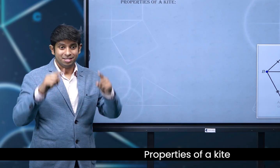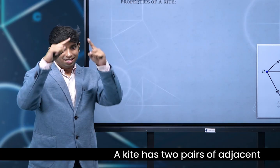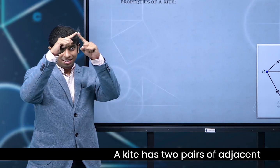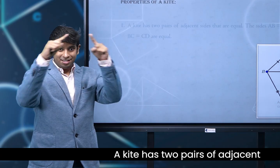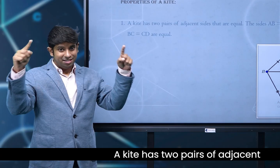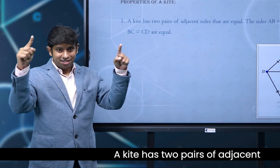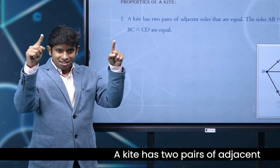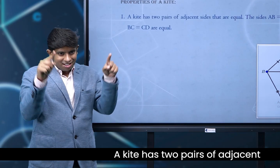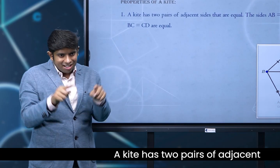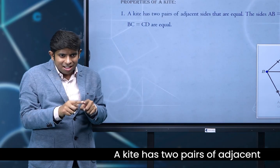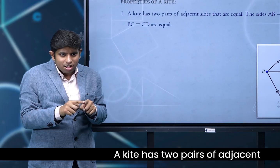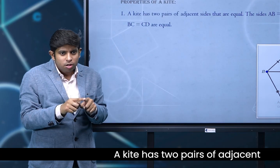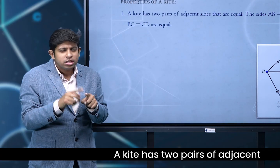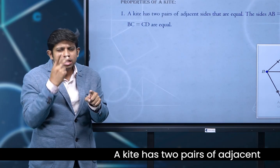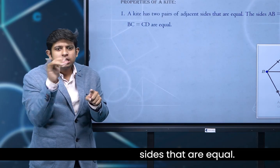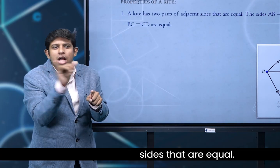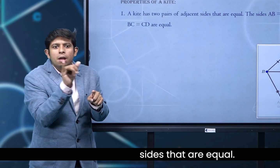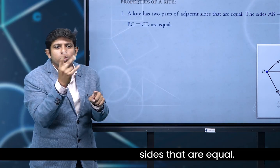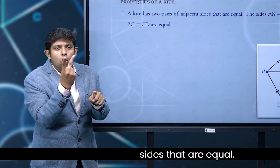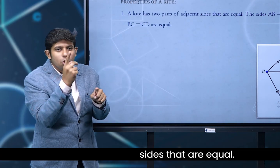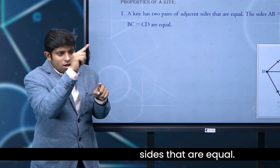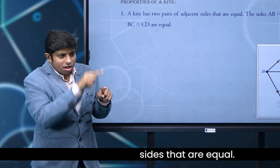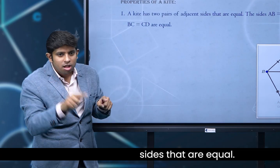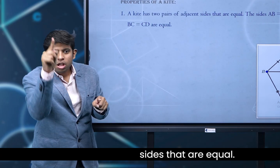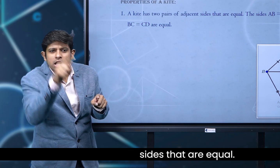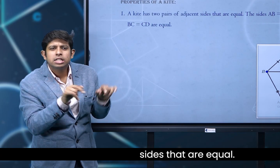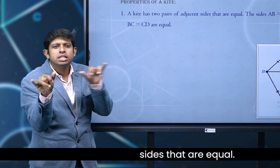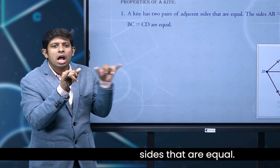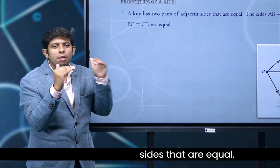A kite has two pairs of adjacent sides that are equal.